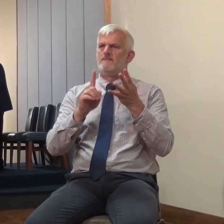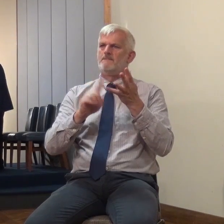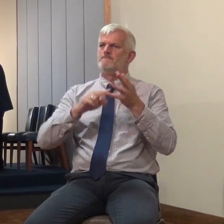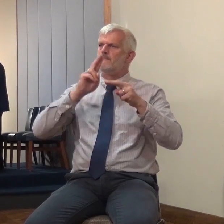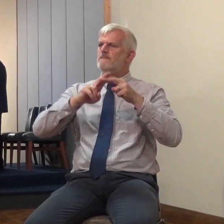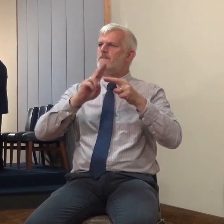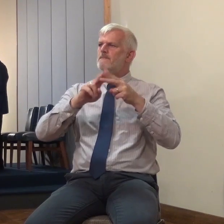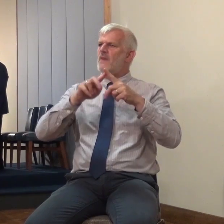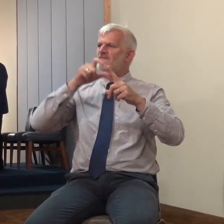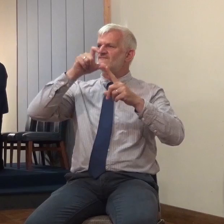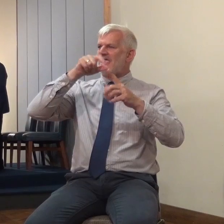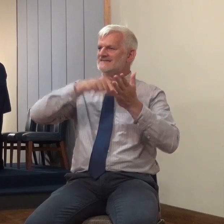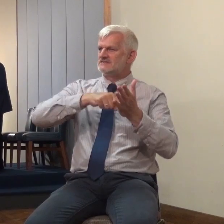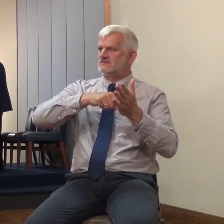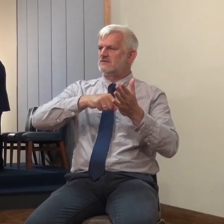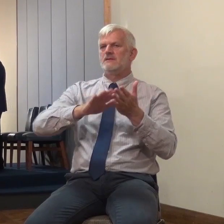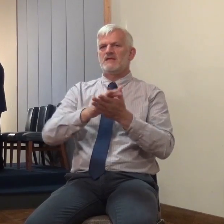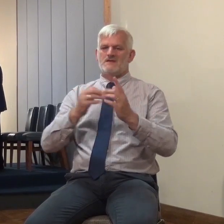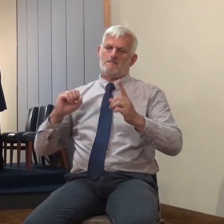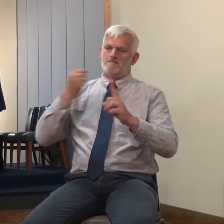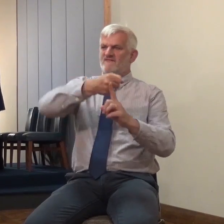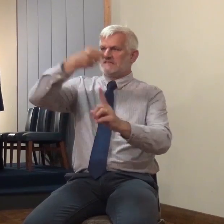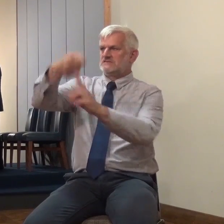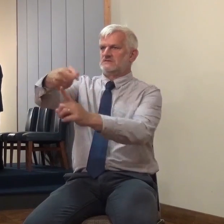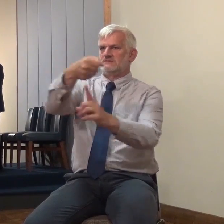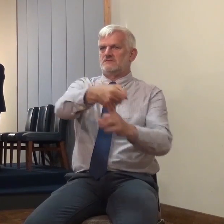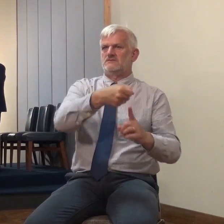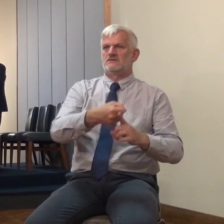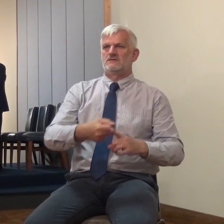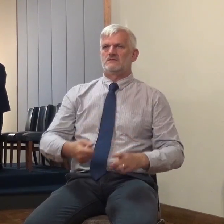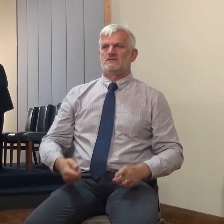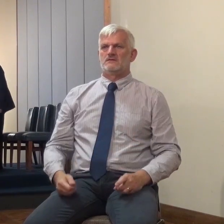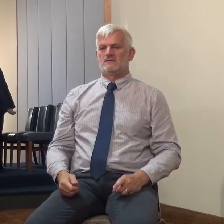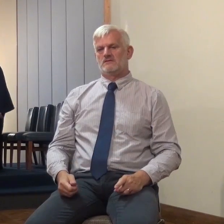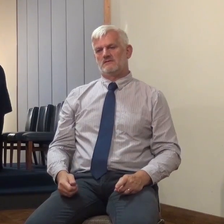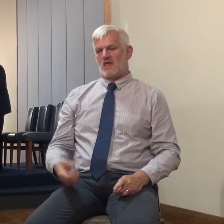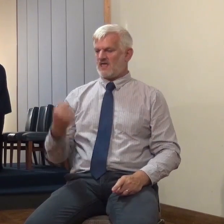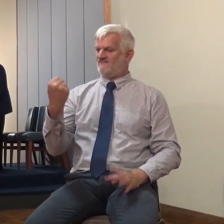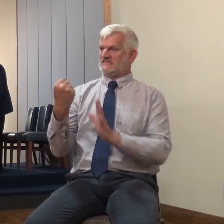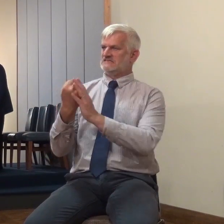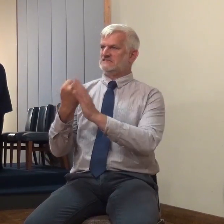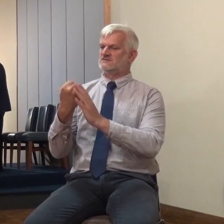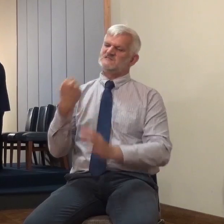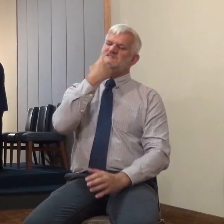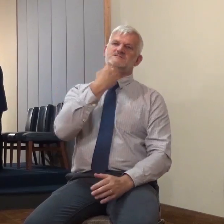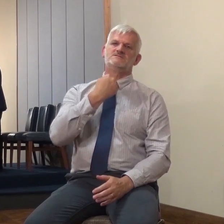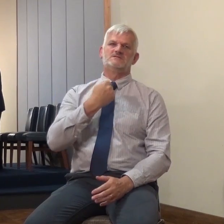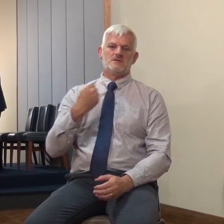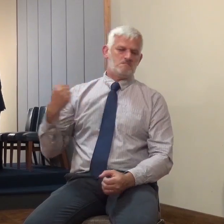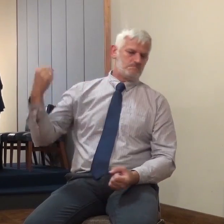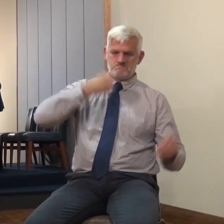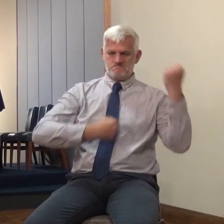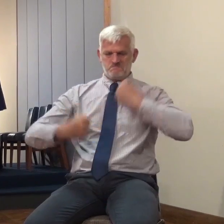word lephizo, and it implies being struck by a clenched fist. It is a